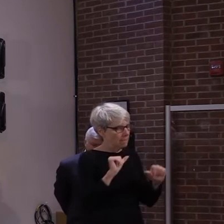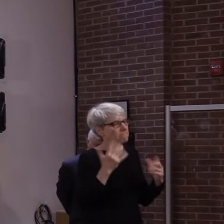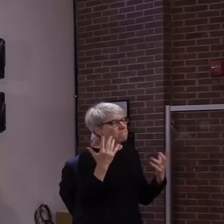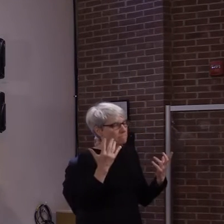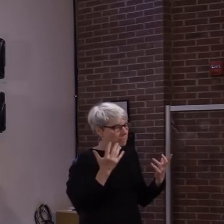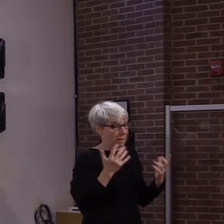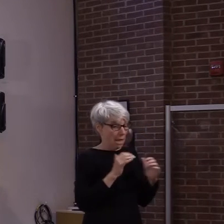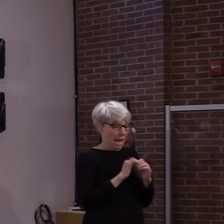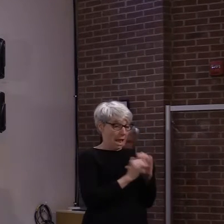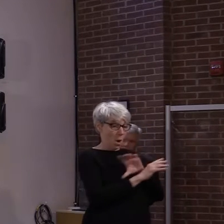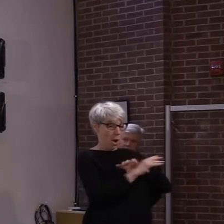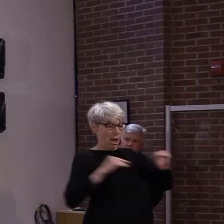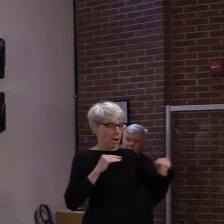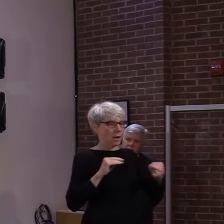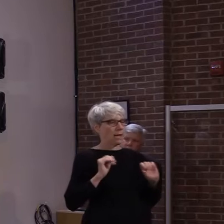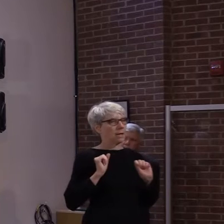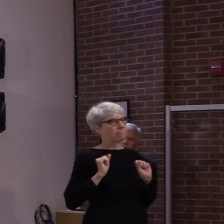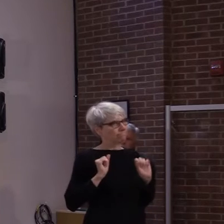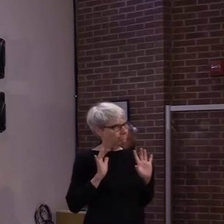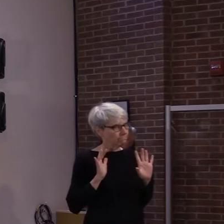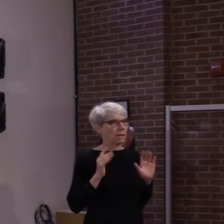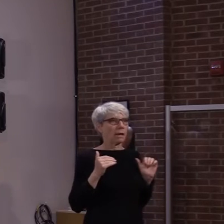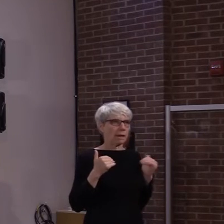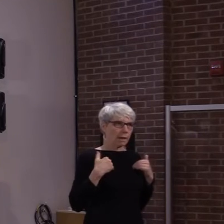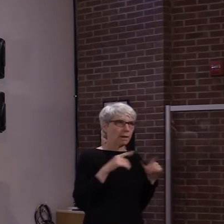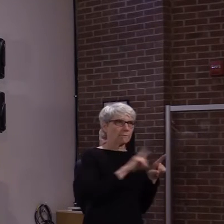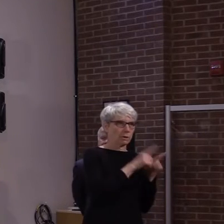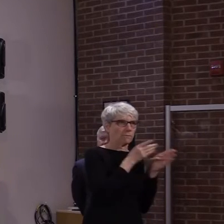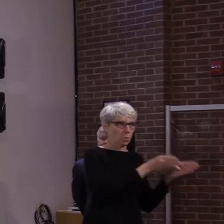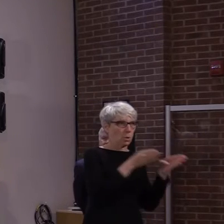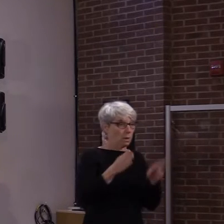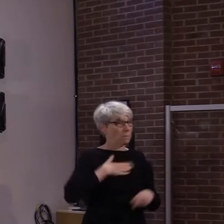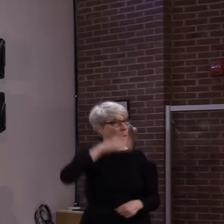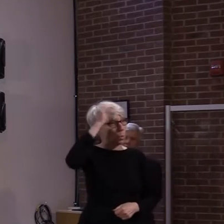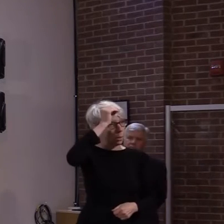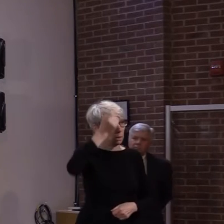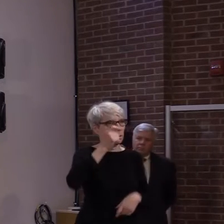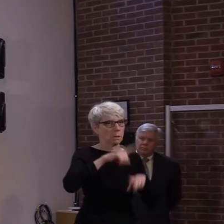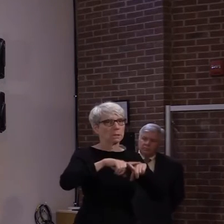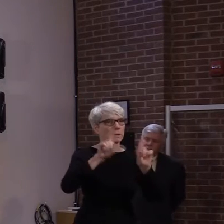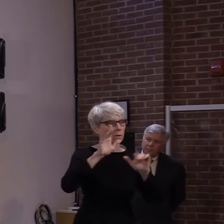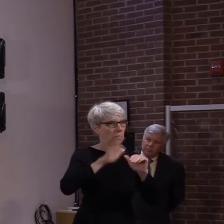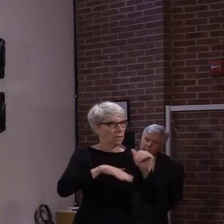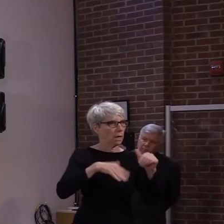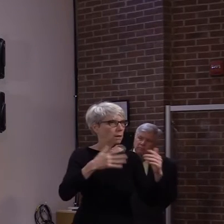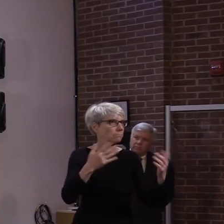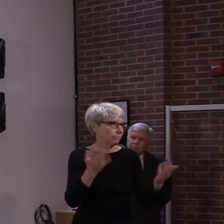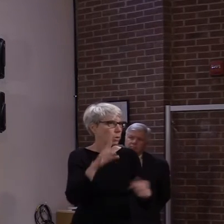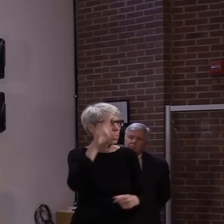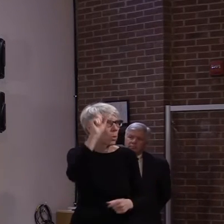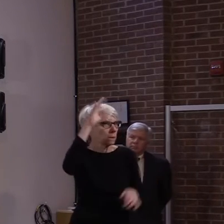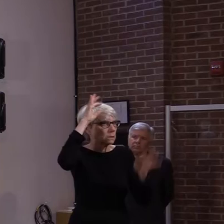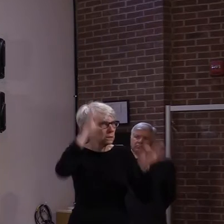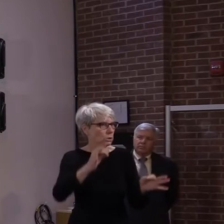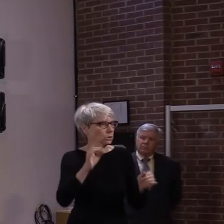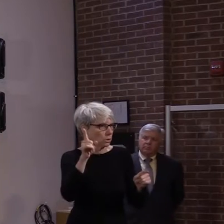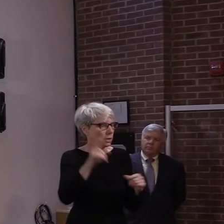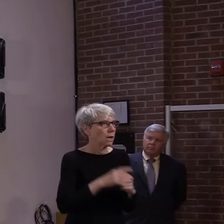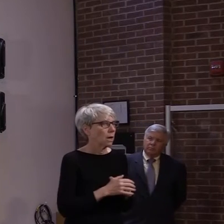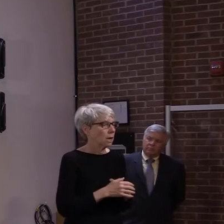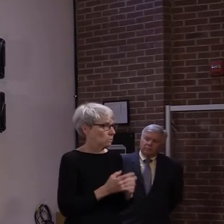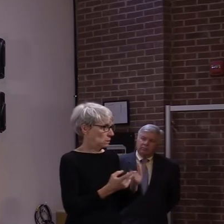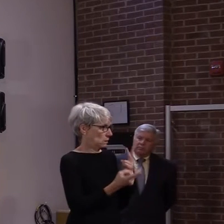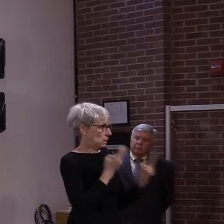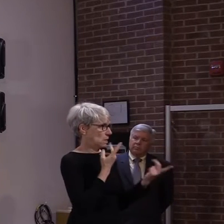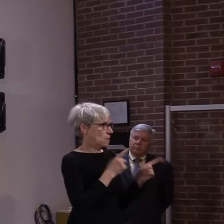I have a difference of opinion on the how. I think that we're seeing that in real time at this point.